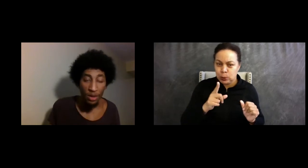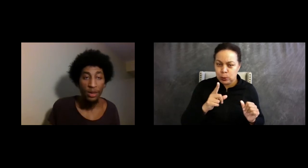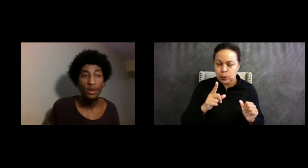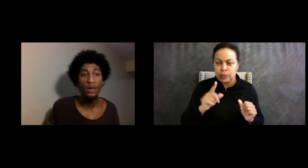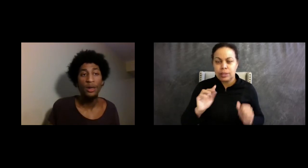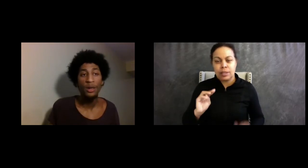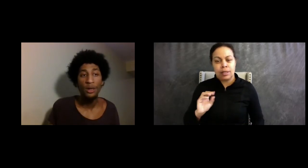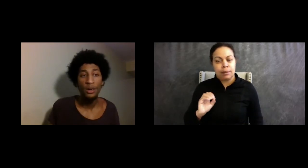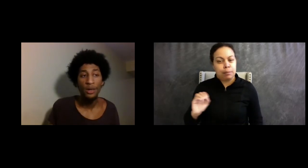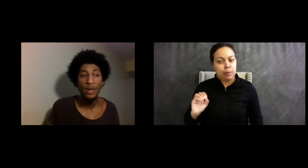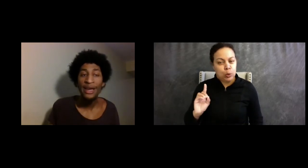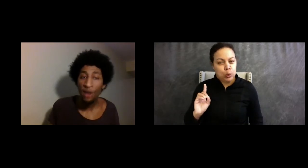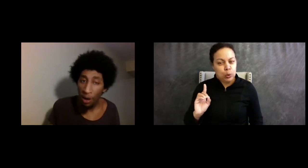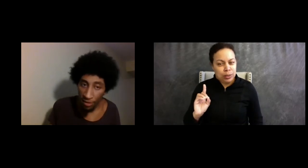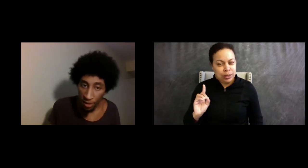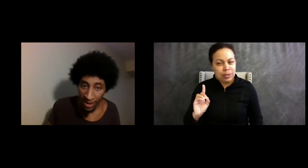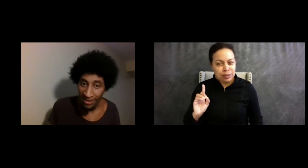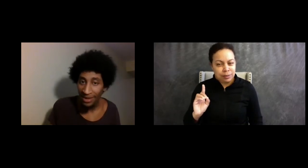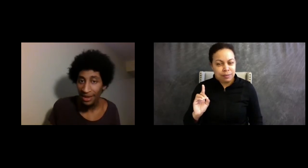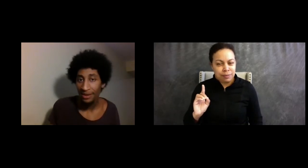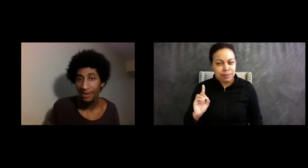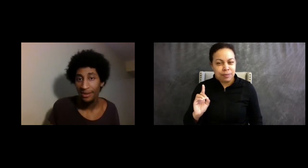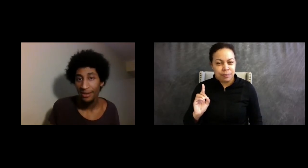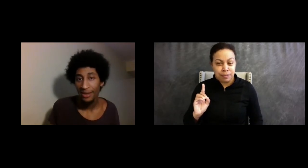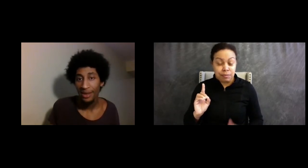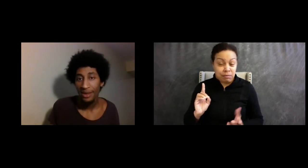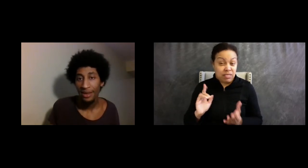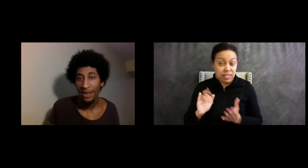Mood can also be setting.